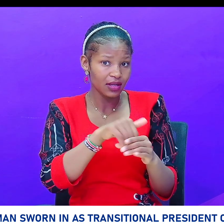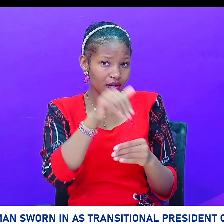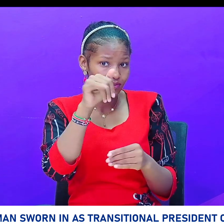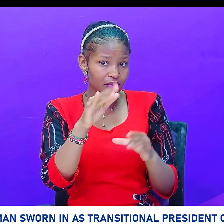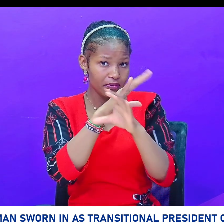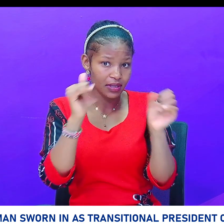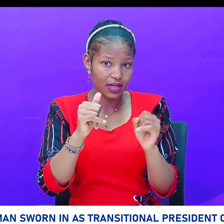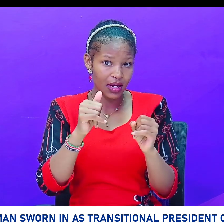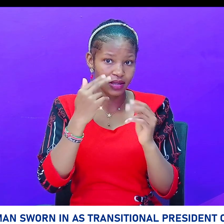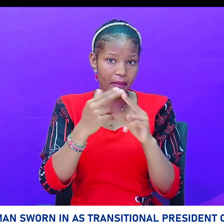Embalo.